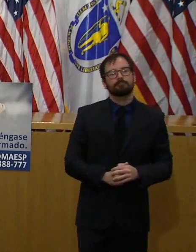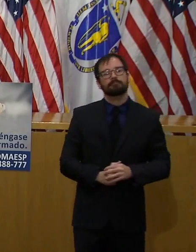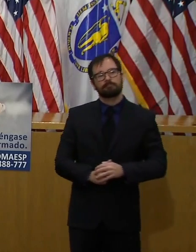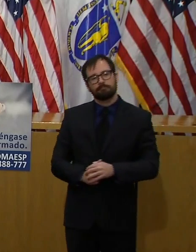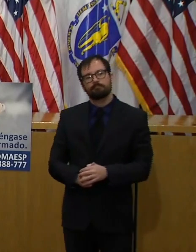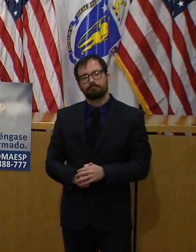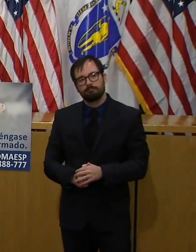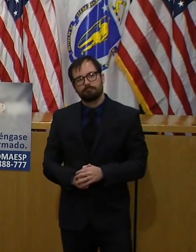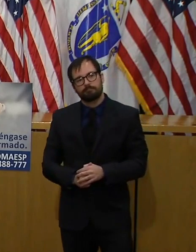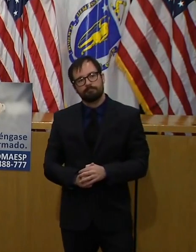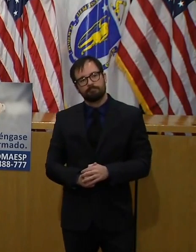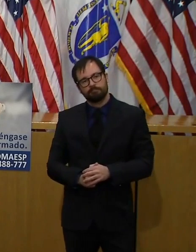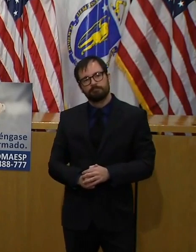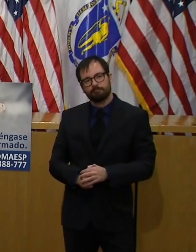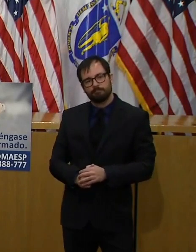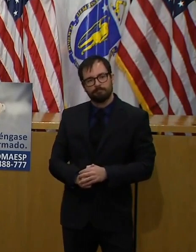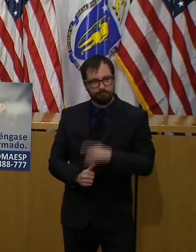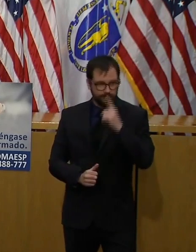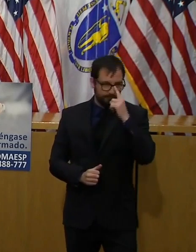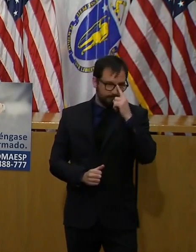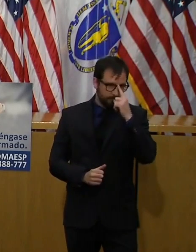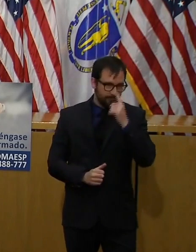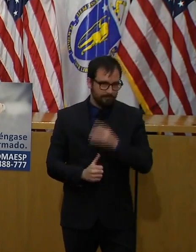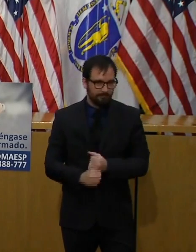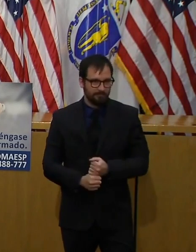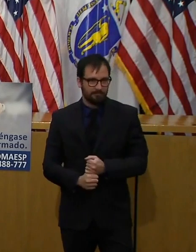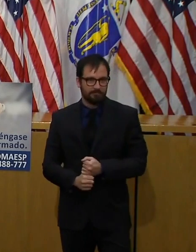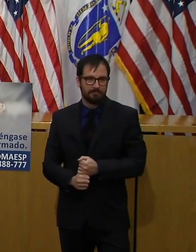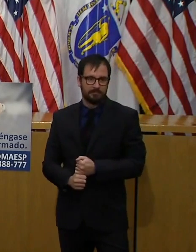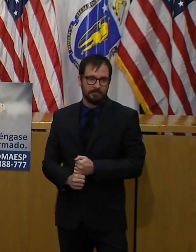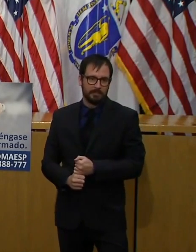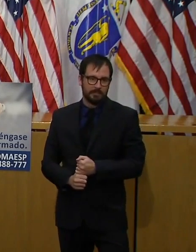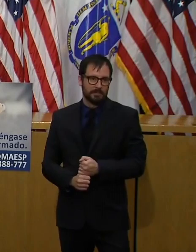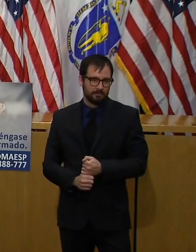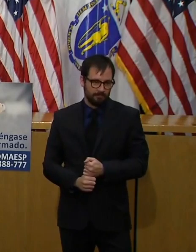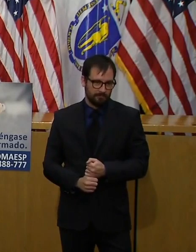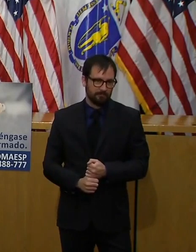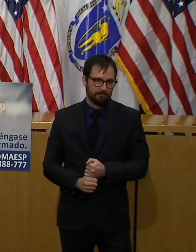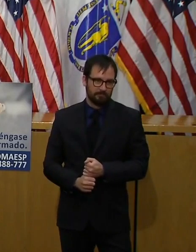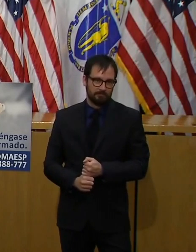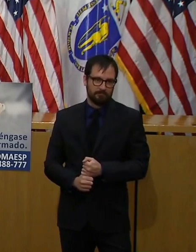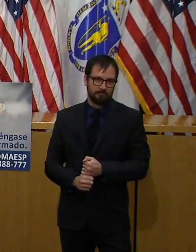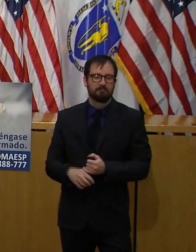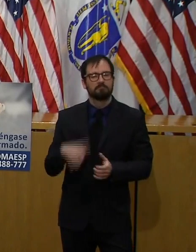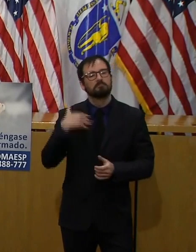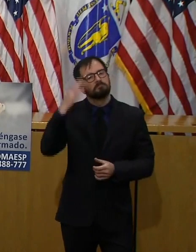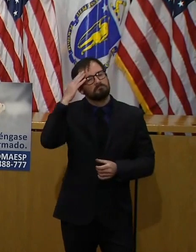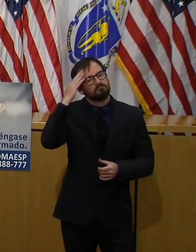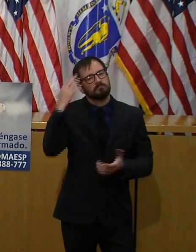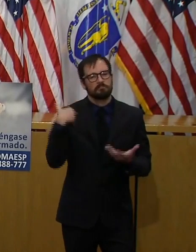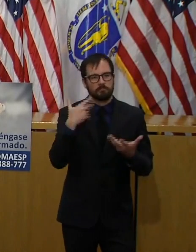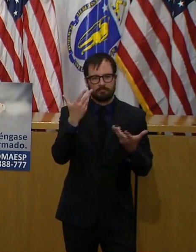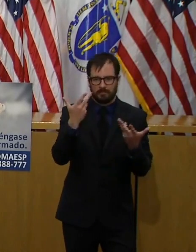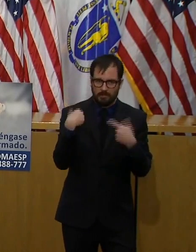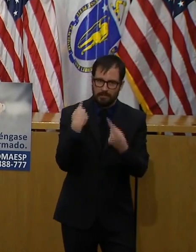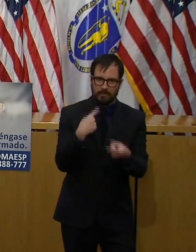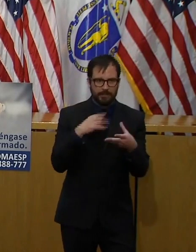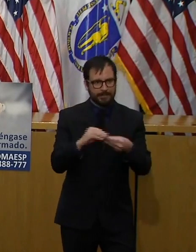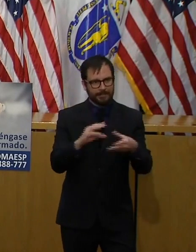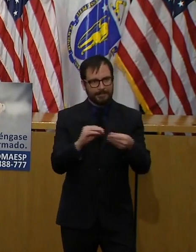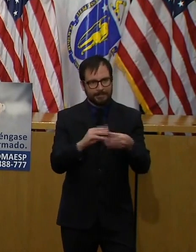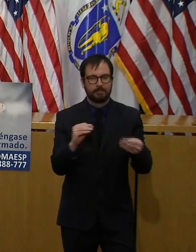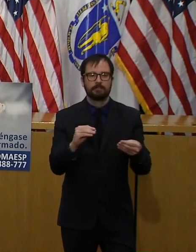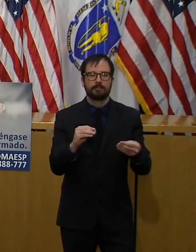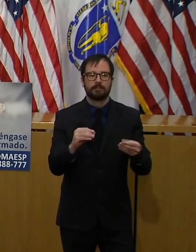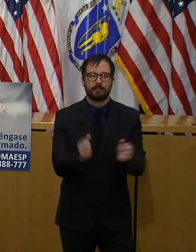part of the pandemic is here. I know it's difficult for everybody to hear this, particularly given how significantly their lives have been